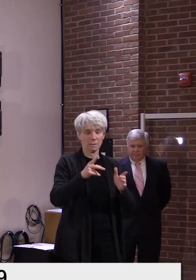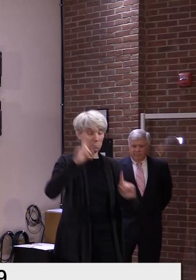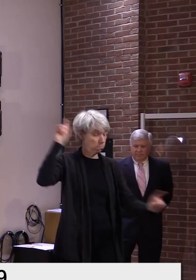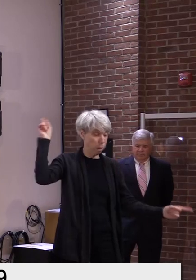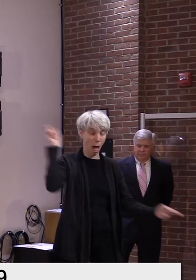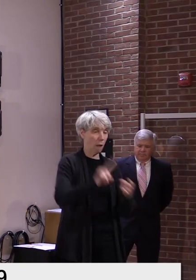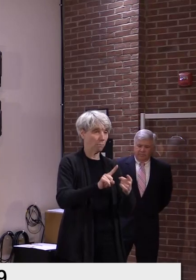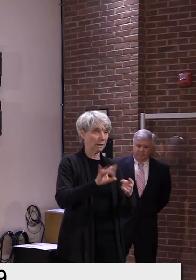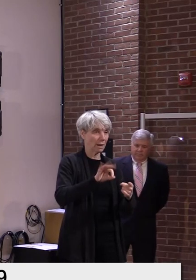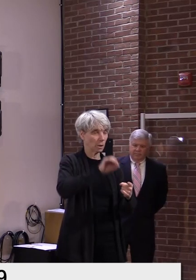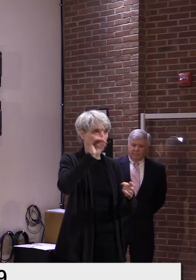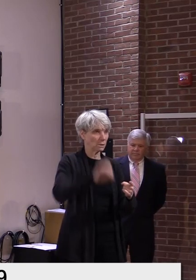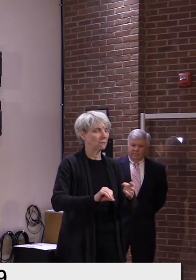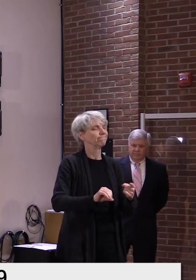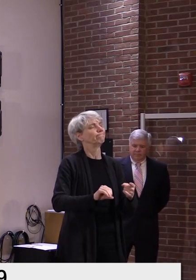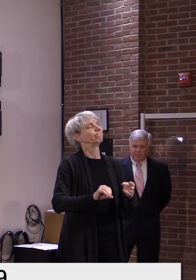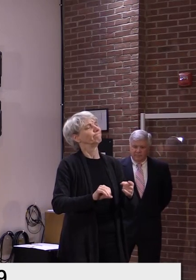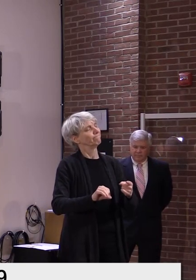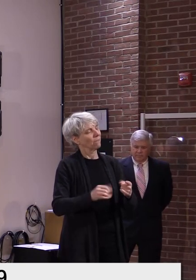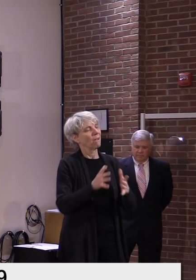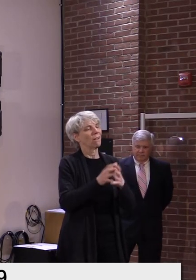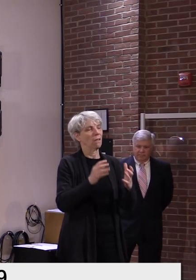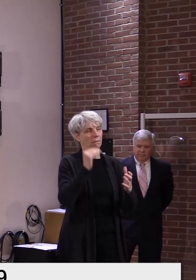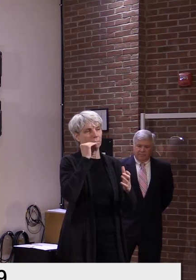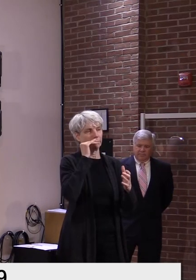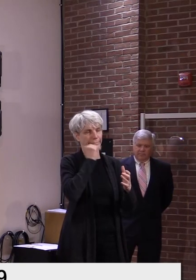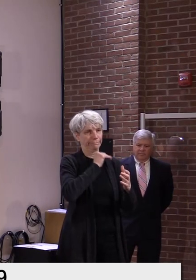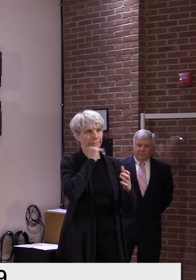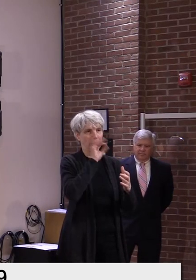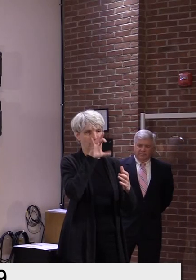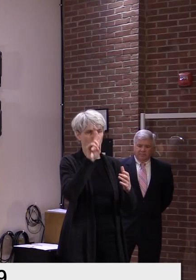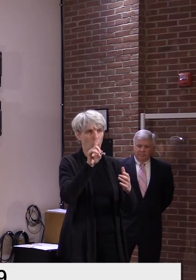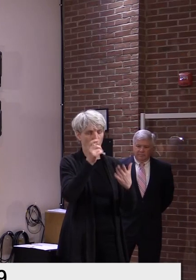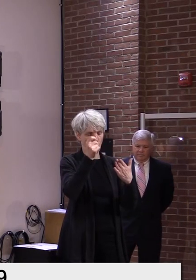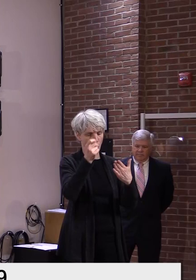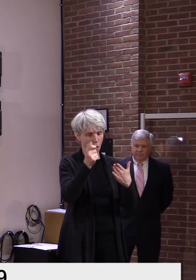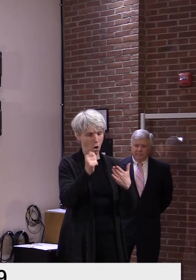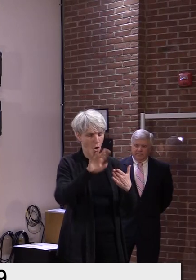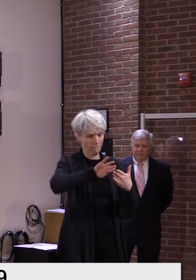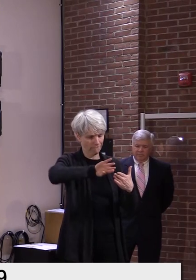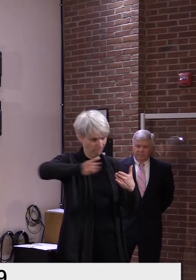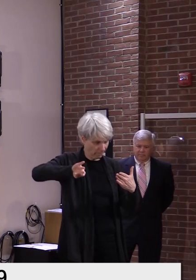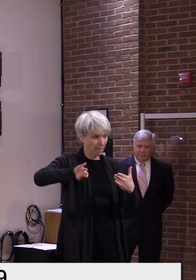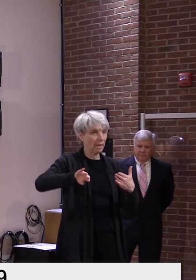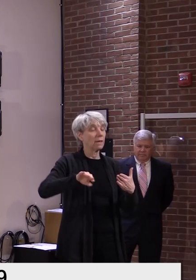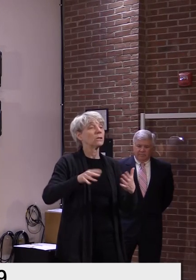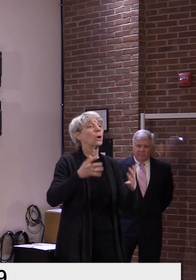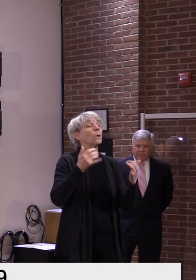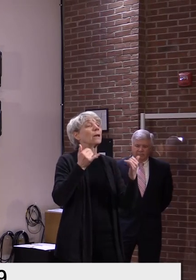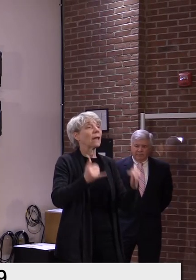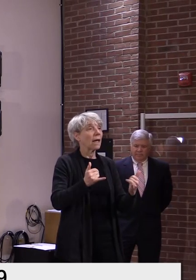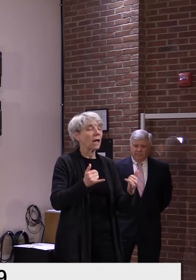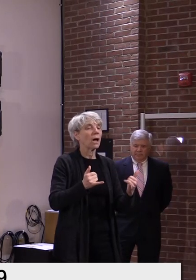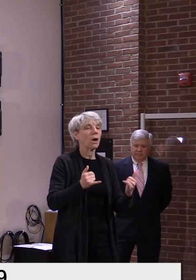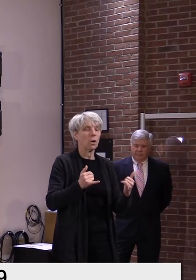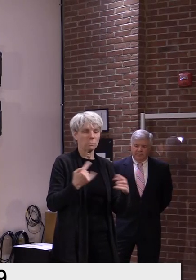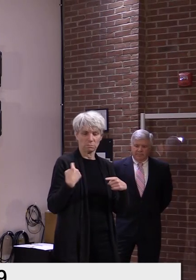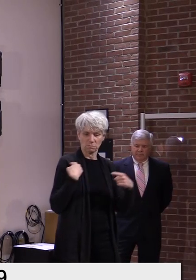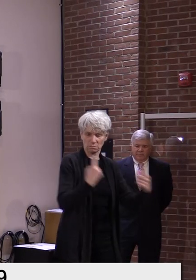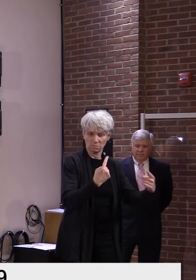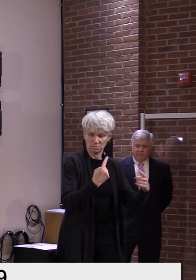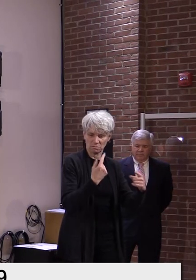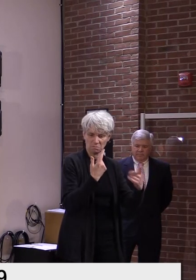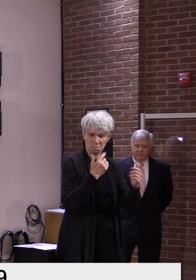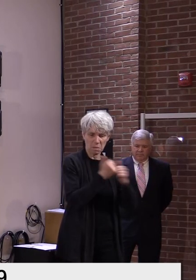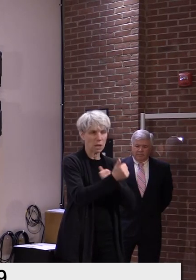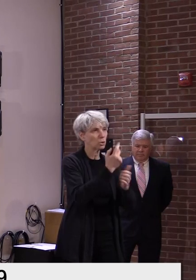took that application offline. So what you're seeing now is kind of a waterfall effect or the downstream effect, which